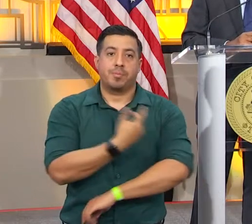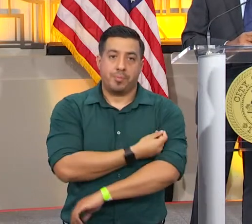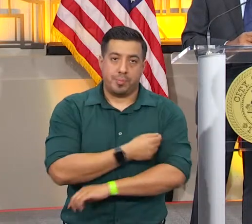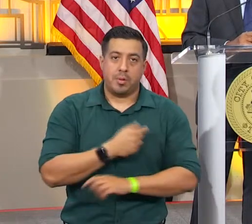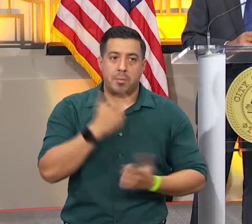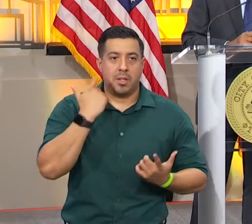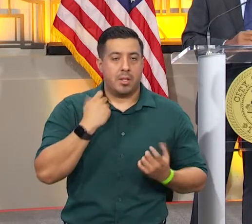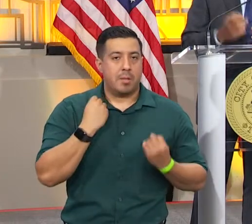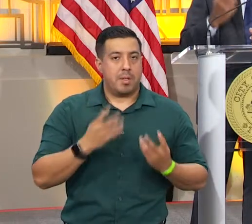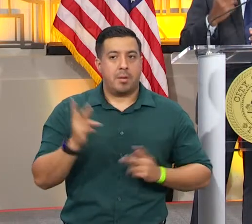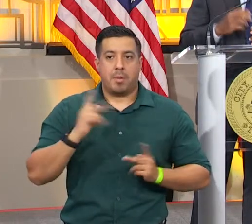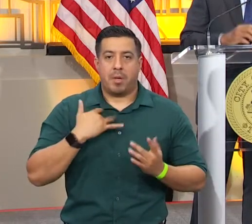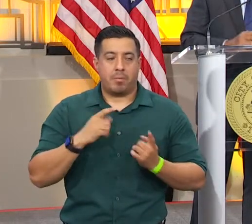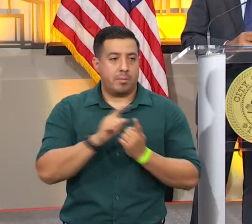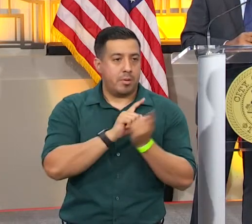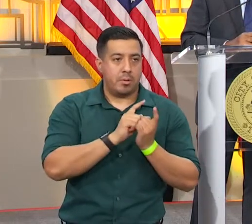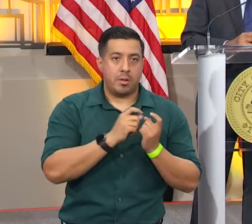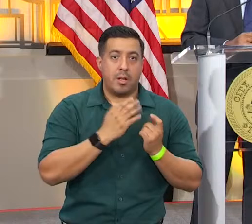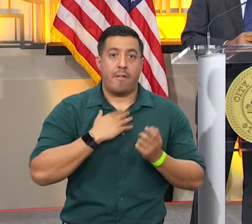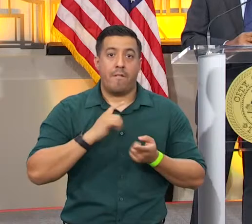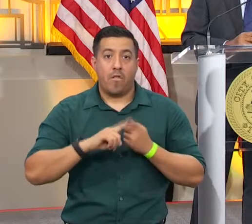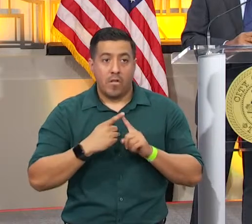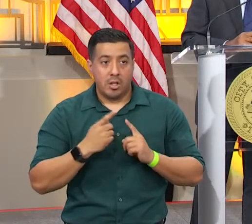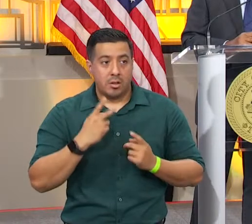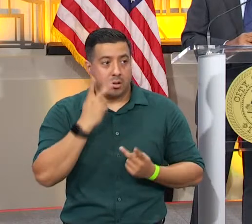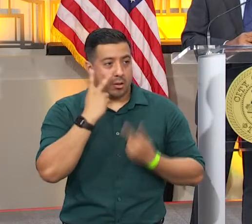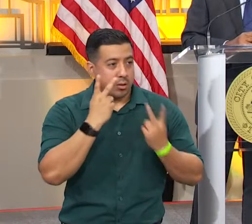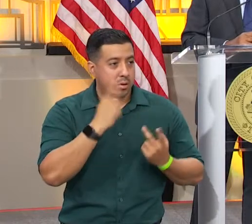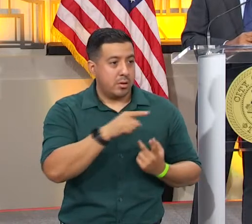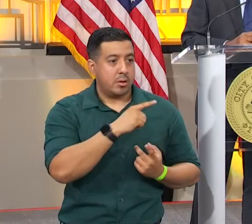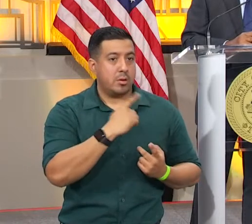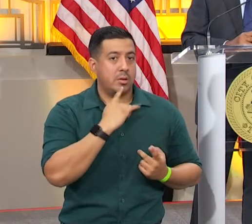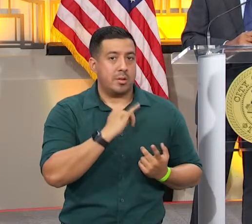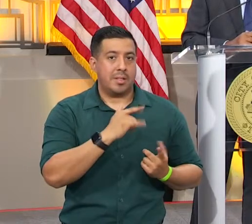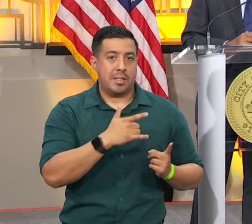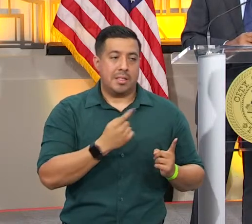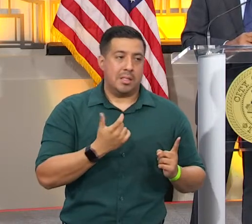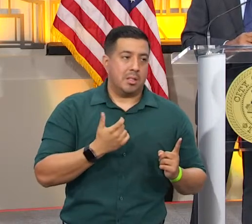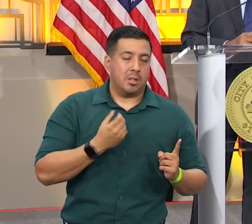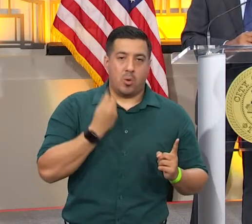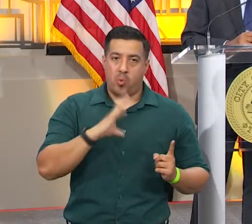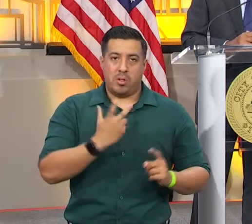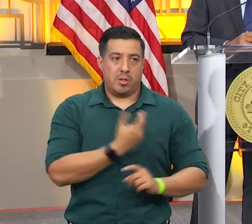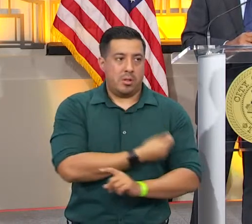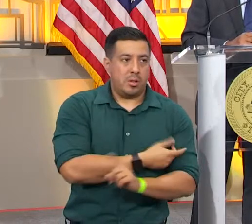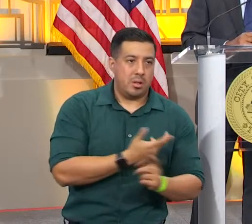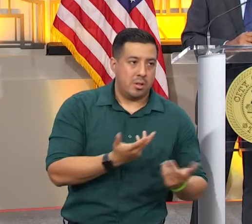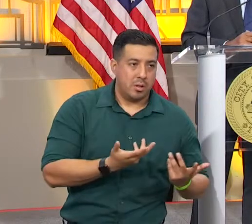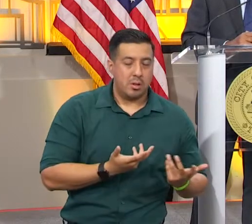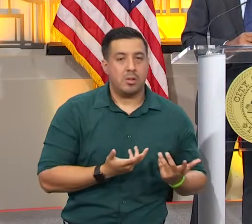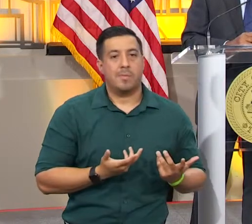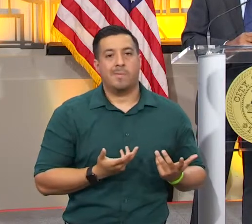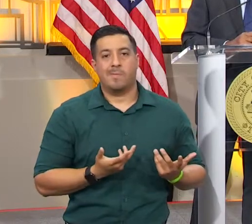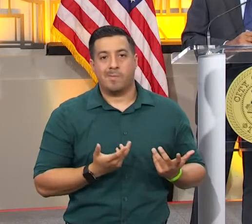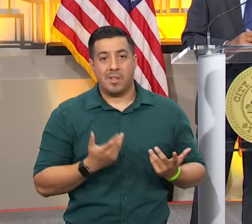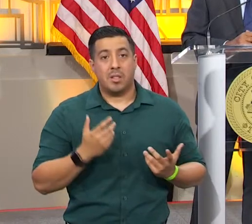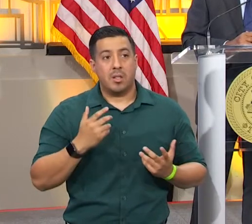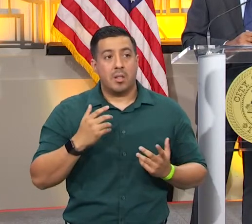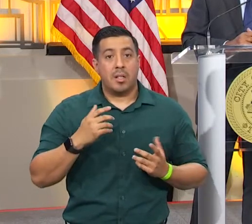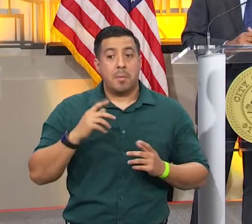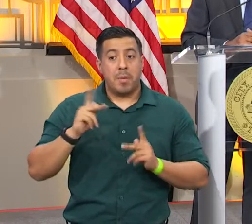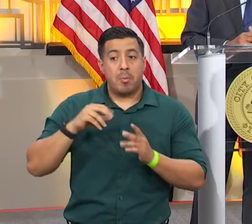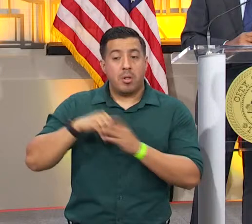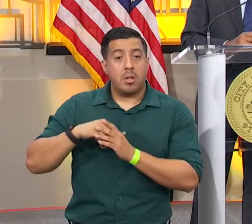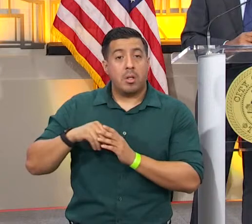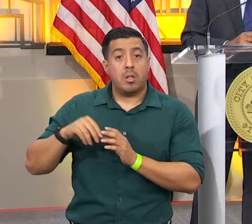run into many people, even friends of mine, who have said that they are reluctant to take it, and especially in communities of